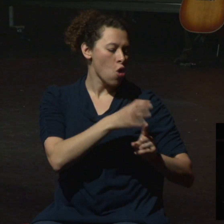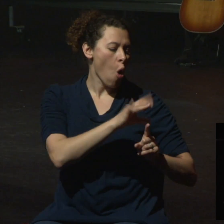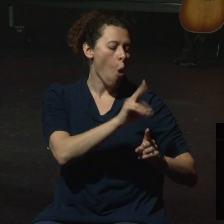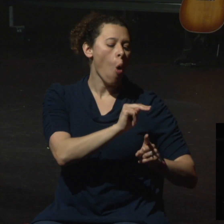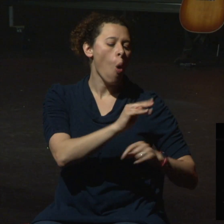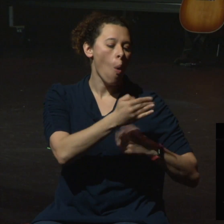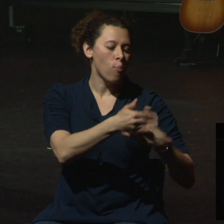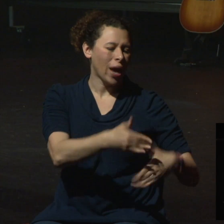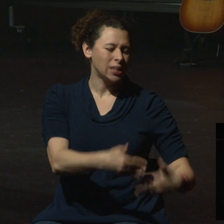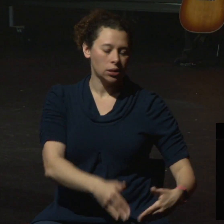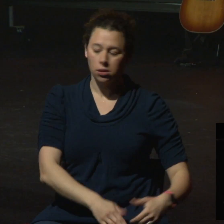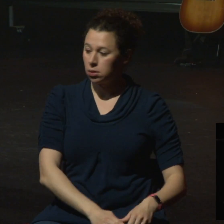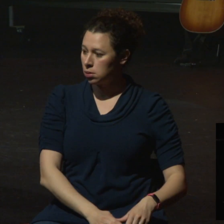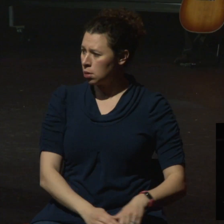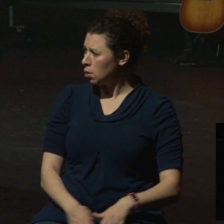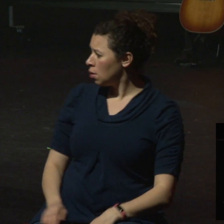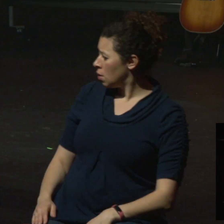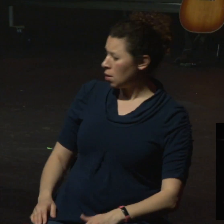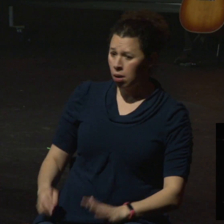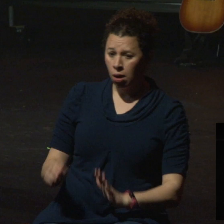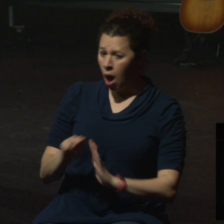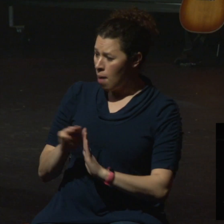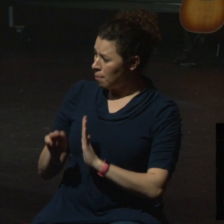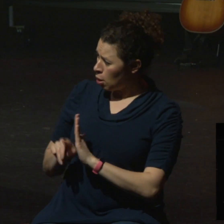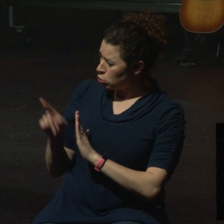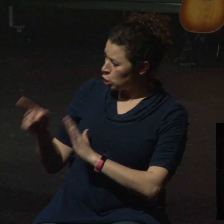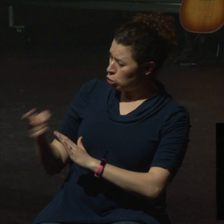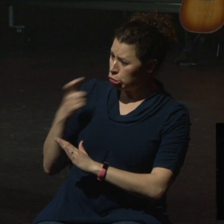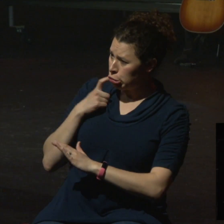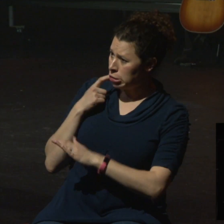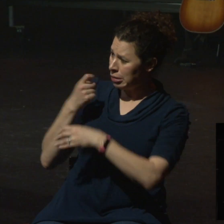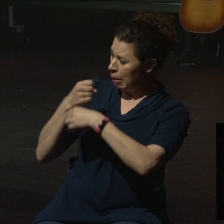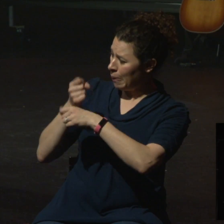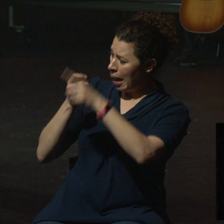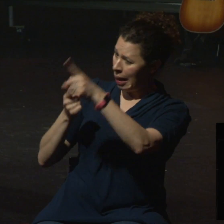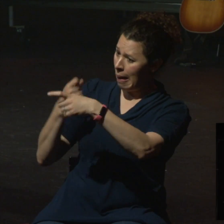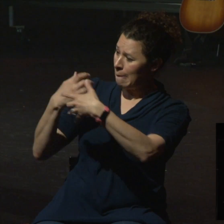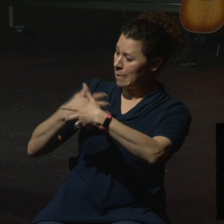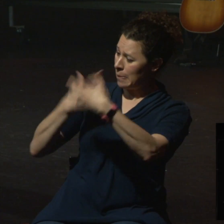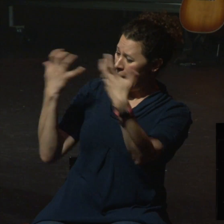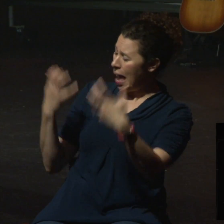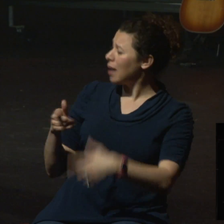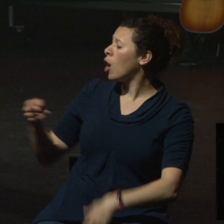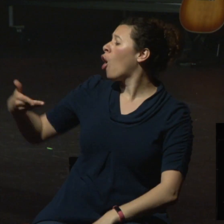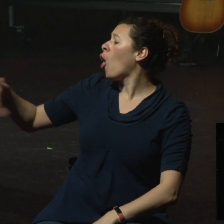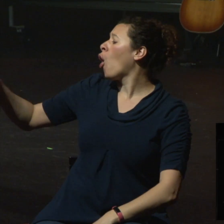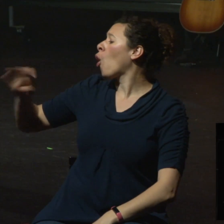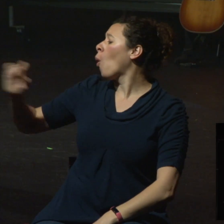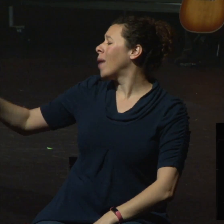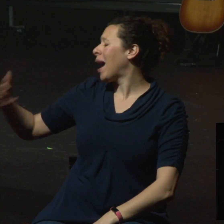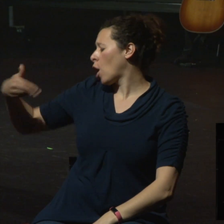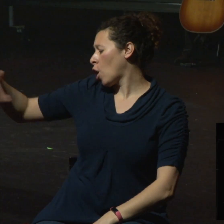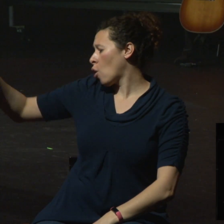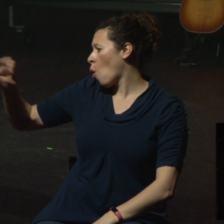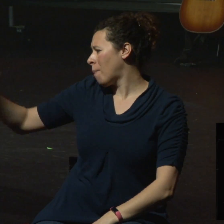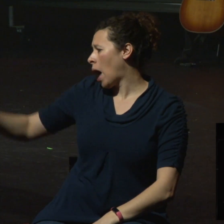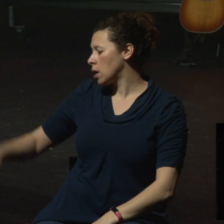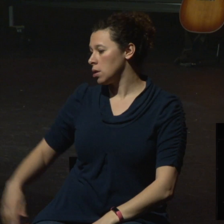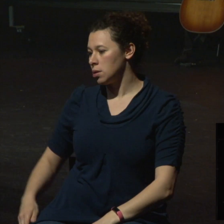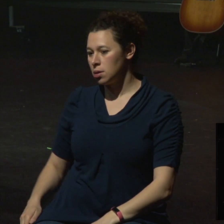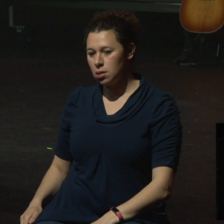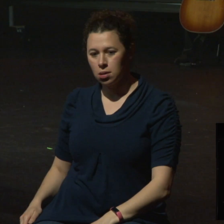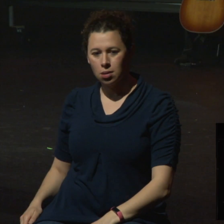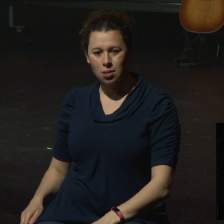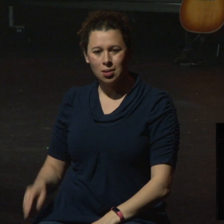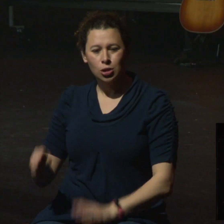Moses like, bro, why are you even here? You just made them mad. Go back to where you was at, man. Now Moses and Aaron